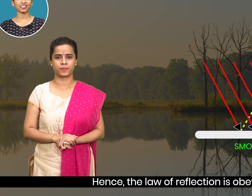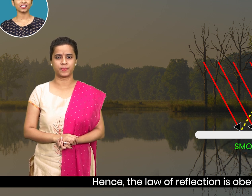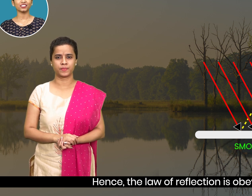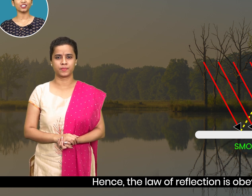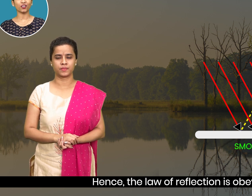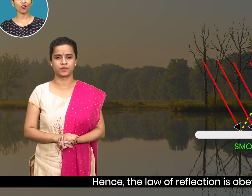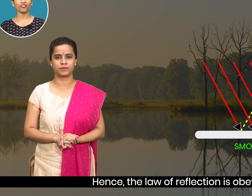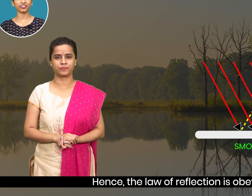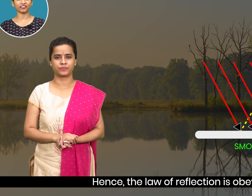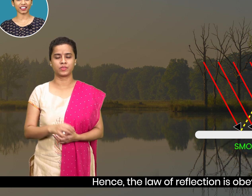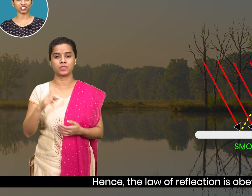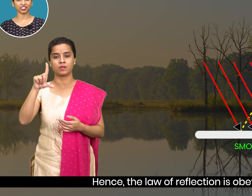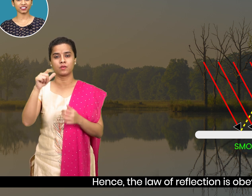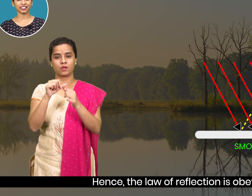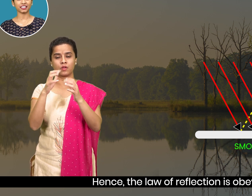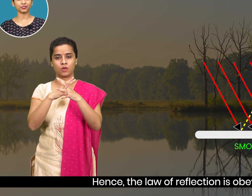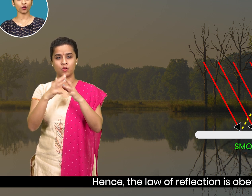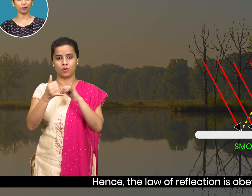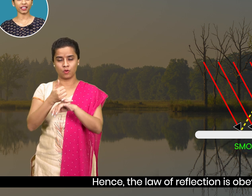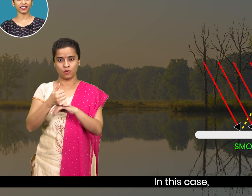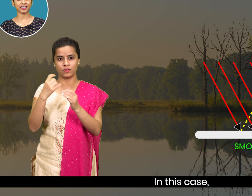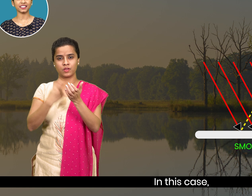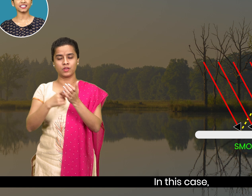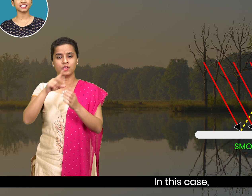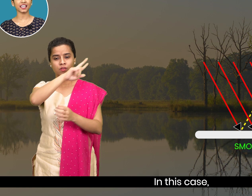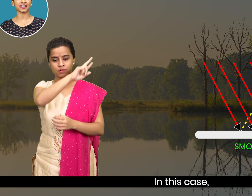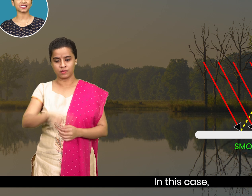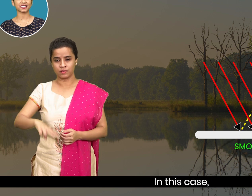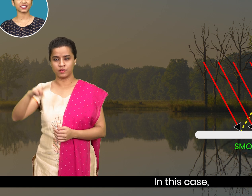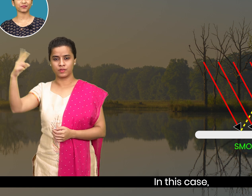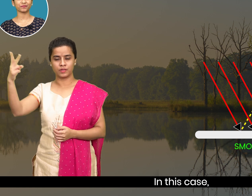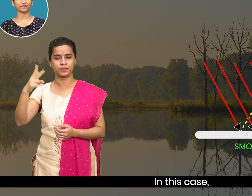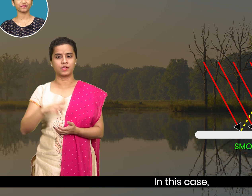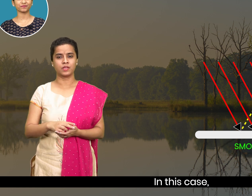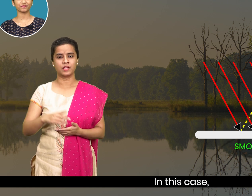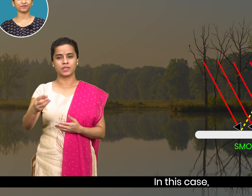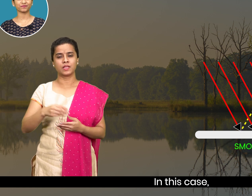Hence, the law of reflection is obeyed in this case.